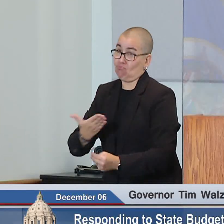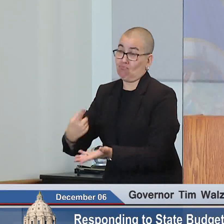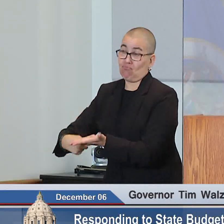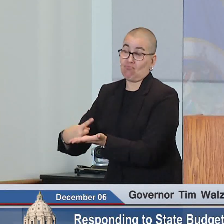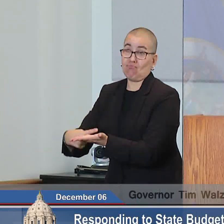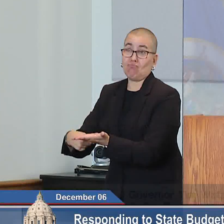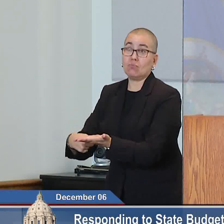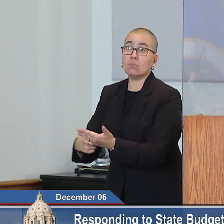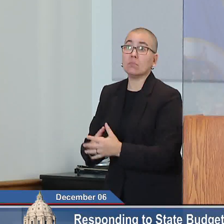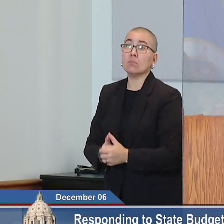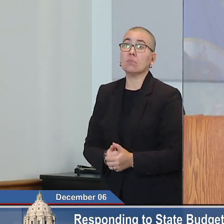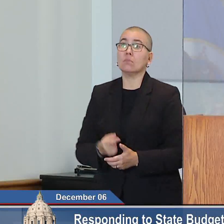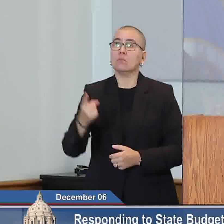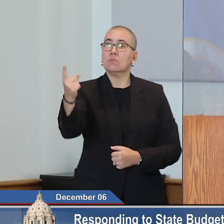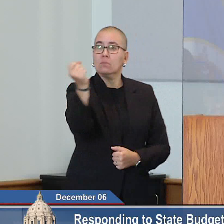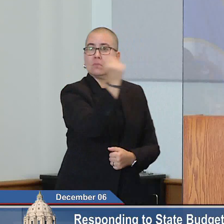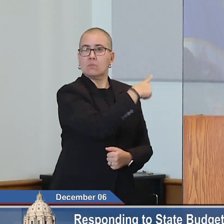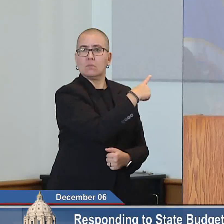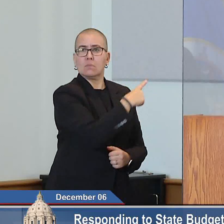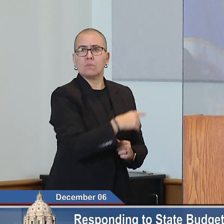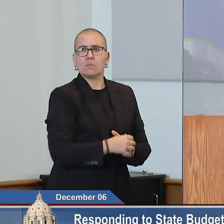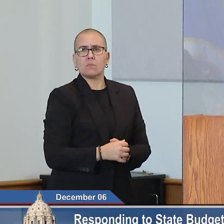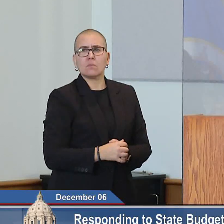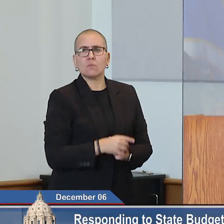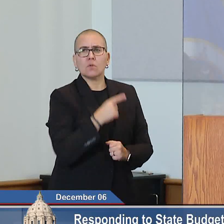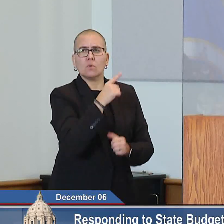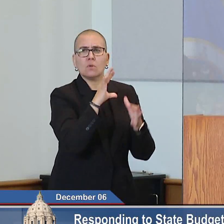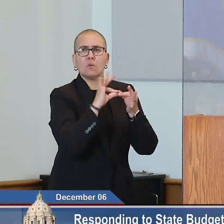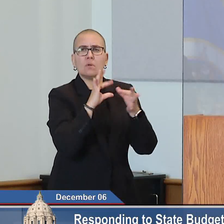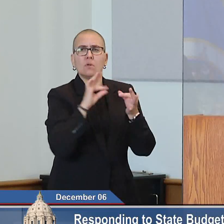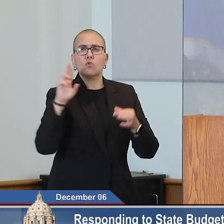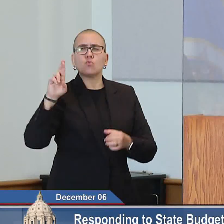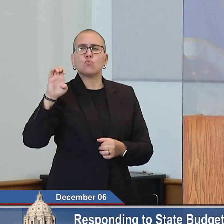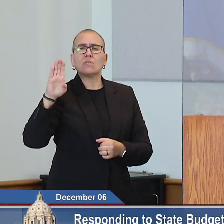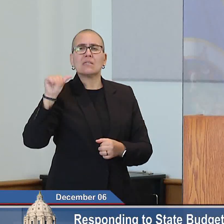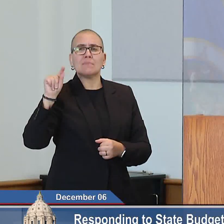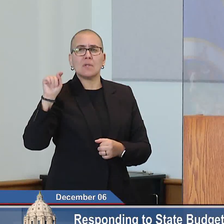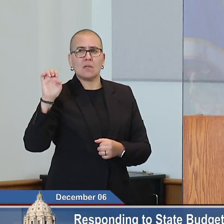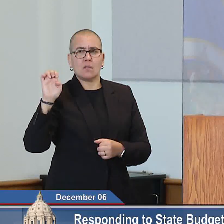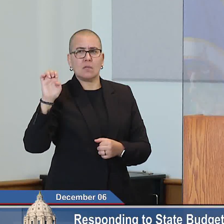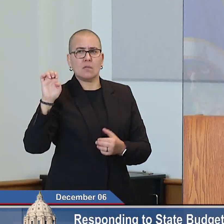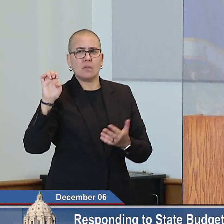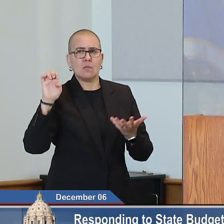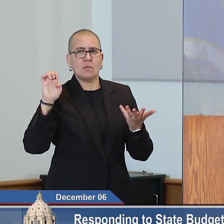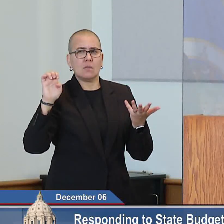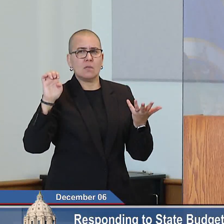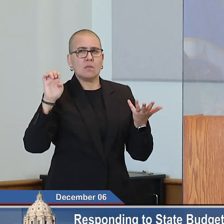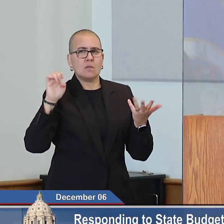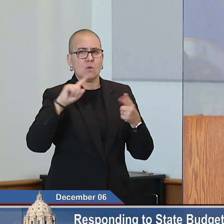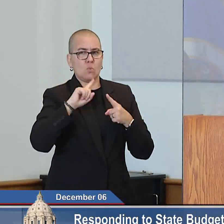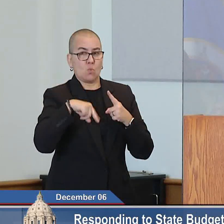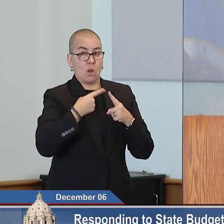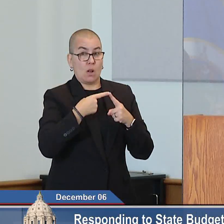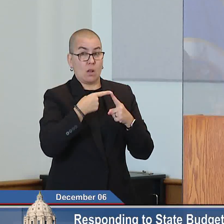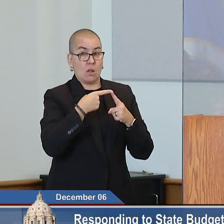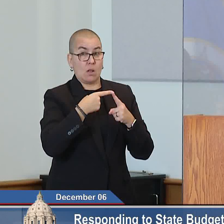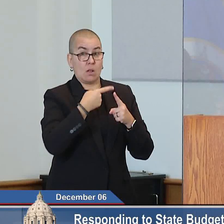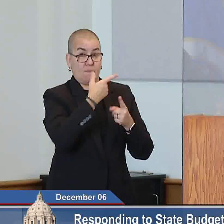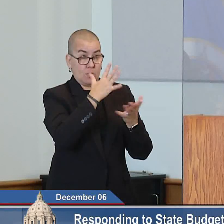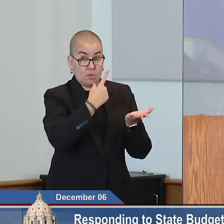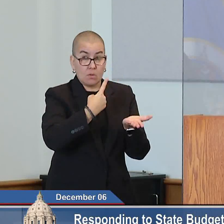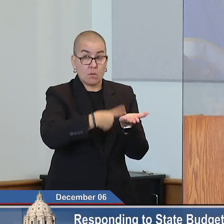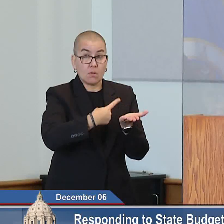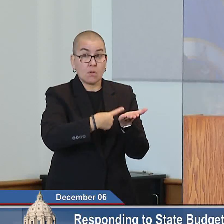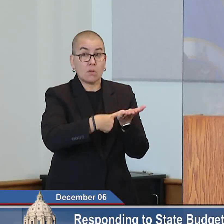a couple times rebate checks. How big, how soon, and have you had conversations with your legislative leaders, the incoming leaders, about